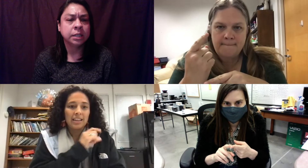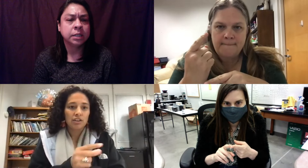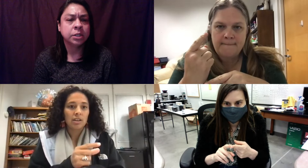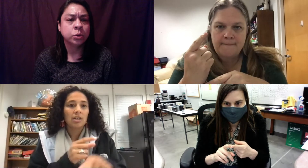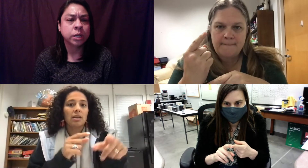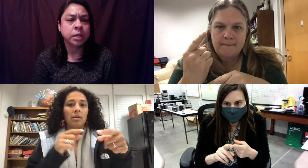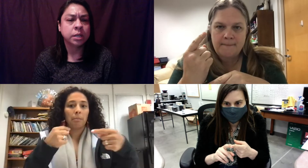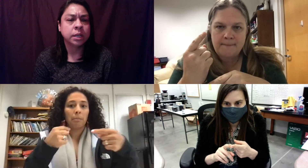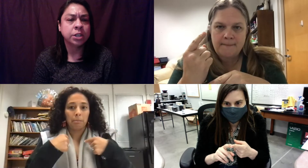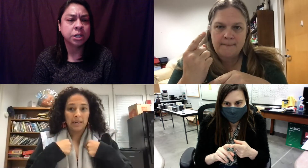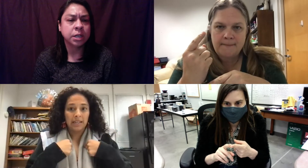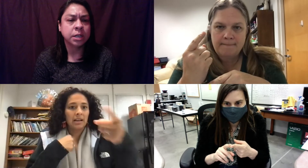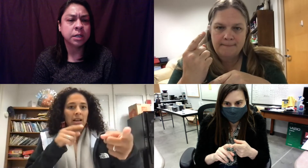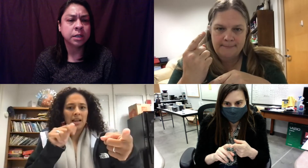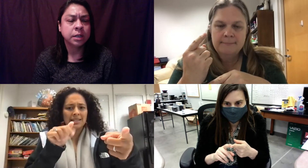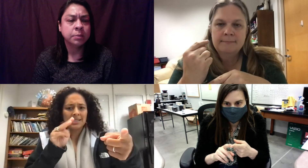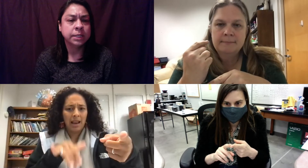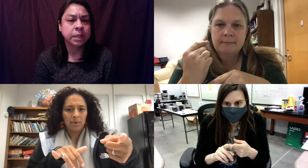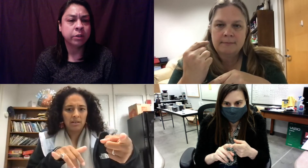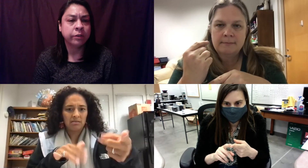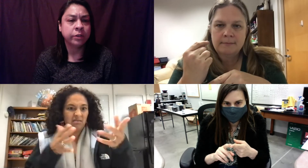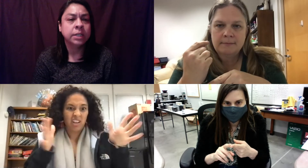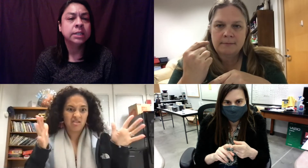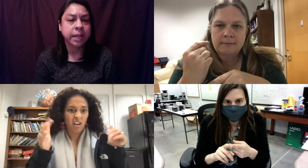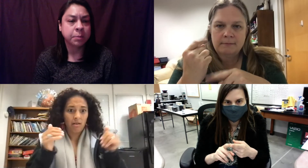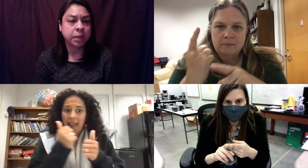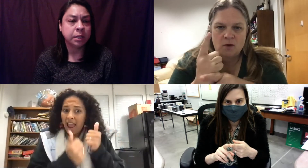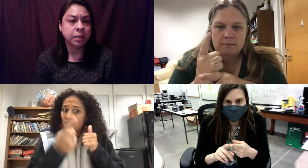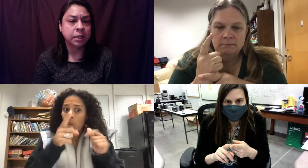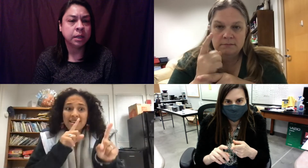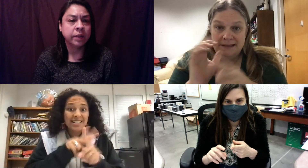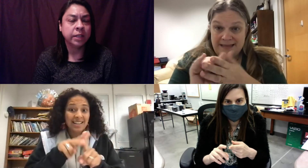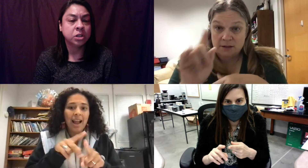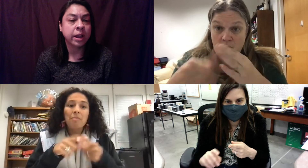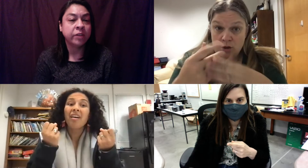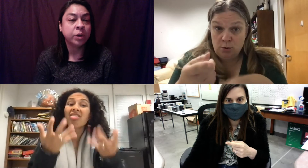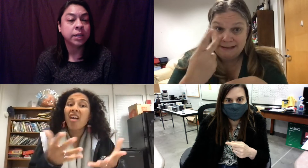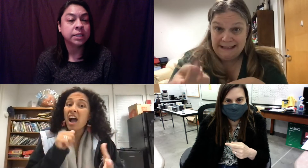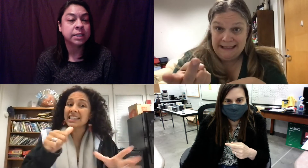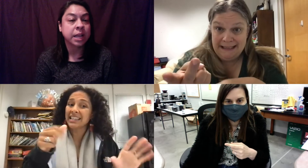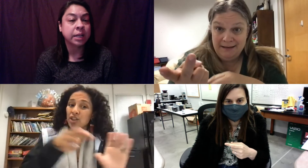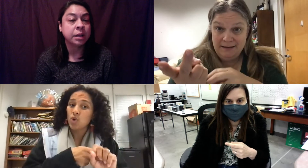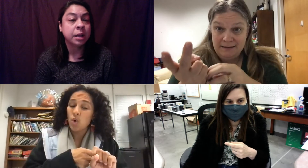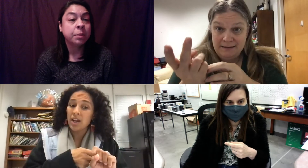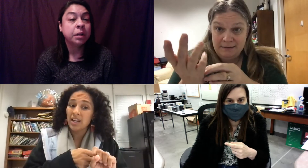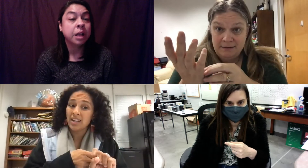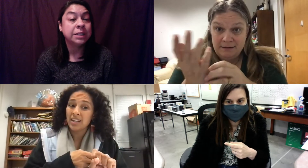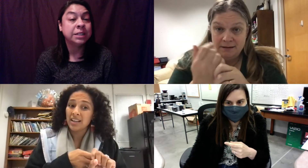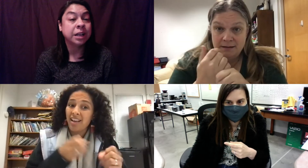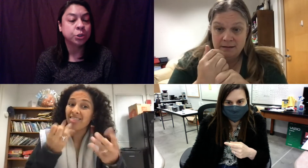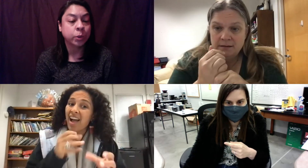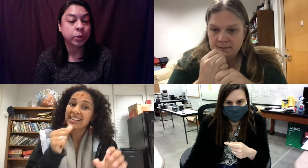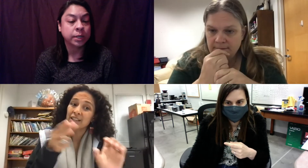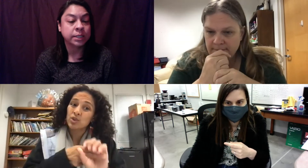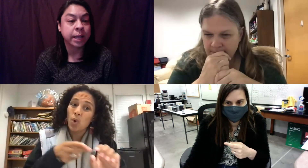Elaine, Sonia, Ejani, myself, Tammy. And that's all. Everyone is assigned, but a lot did